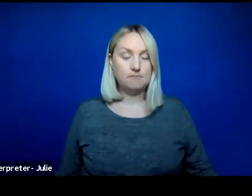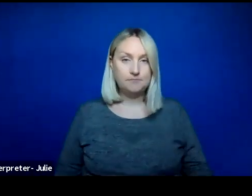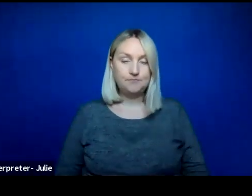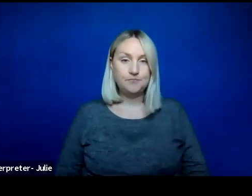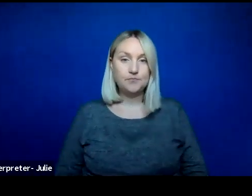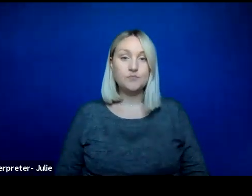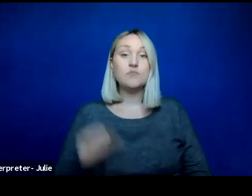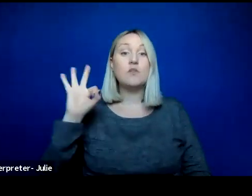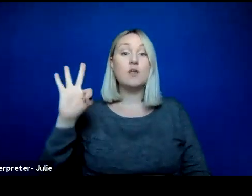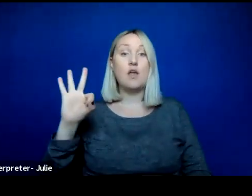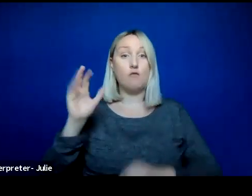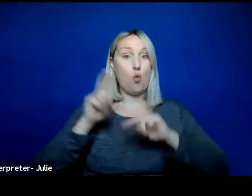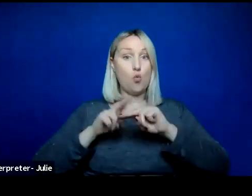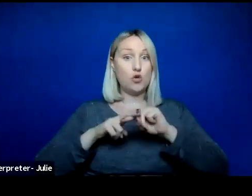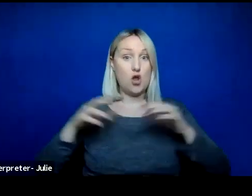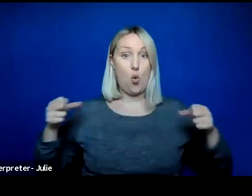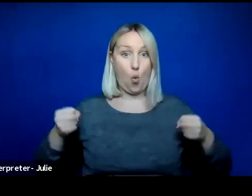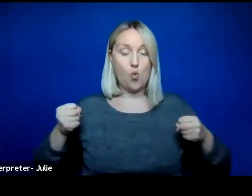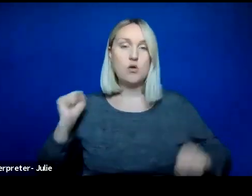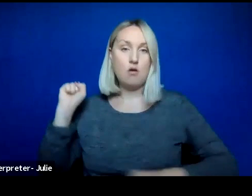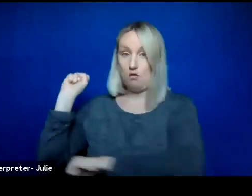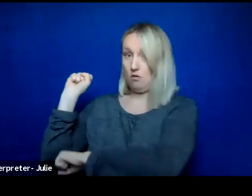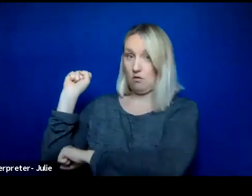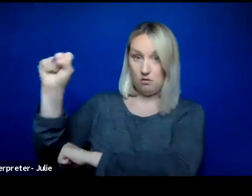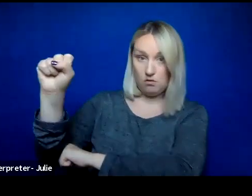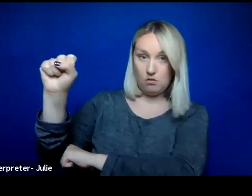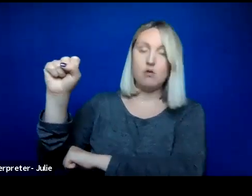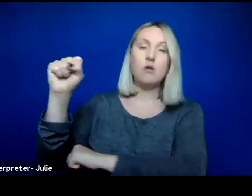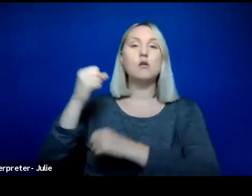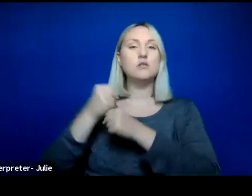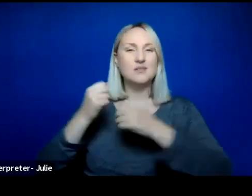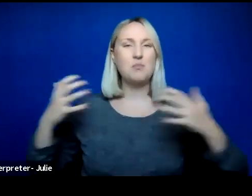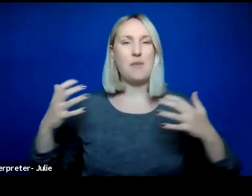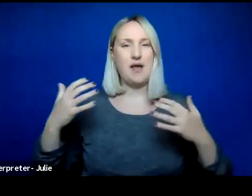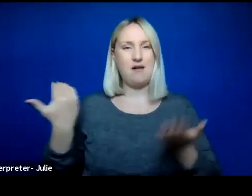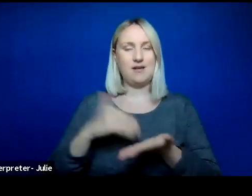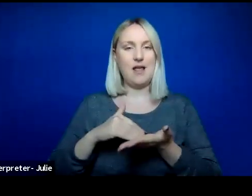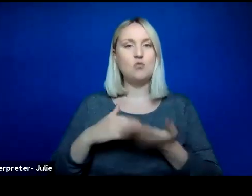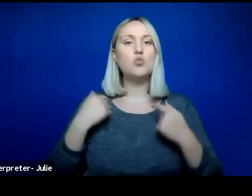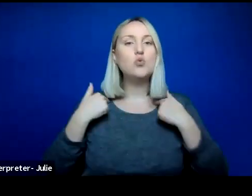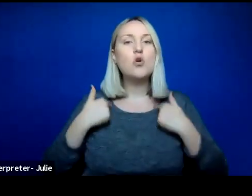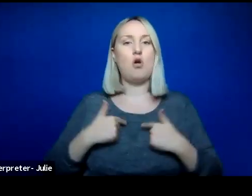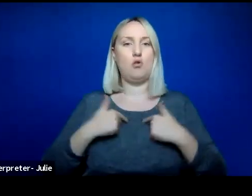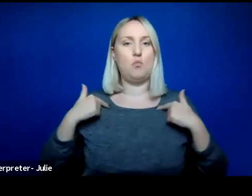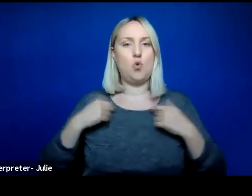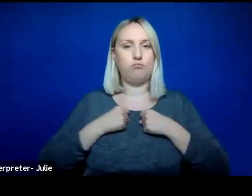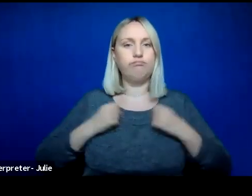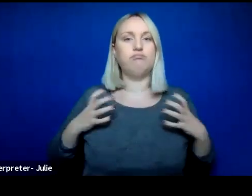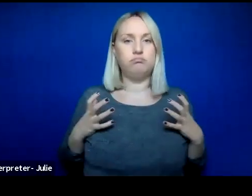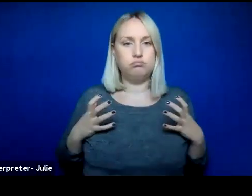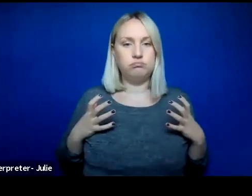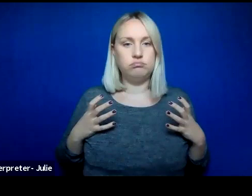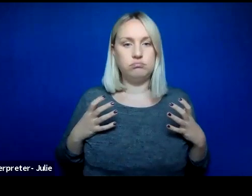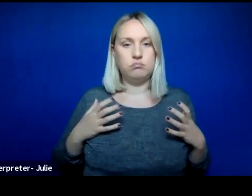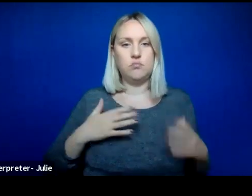If you've gripped the chair and you're leaning forward, really expand the space again between the collarbones. And this space in